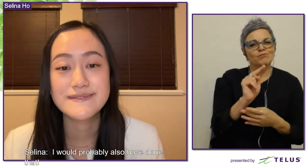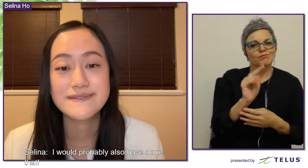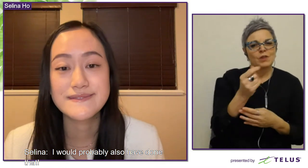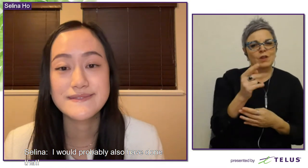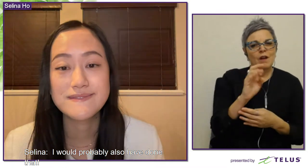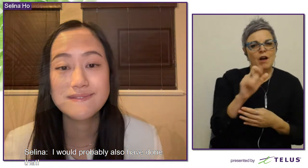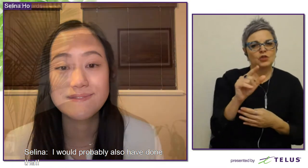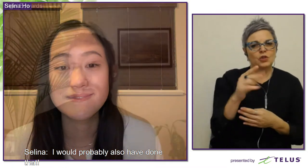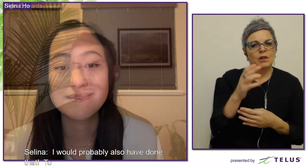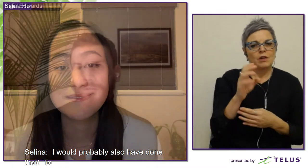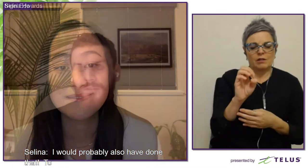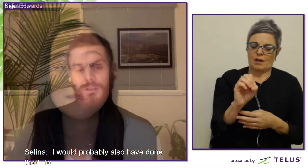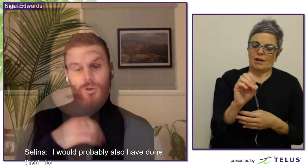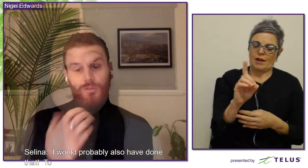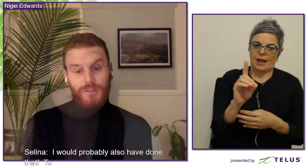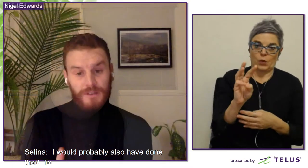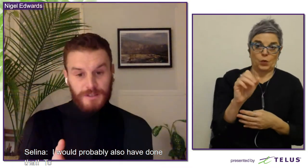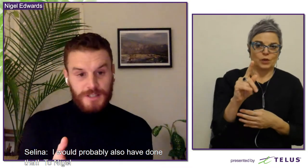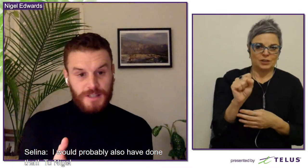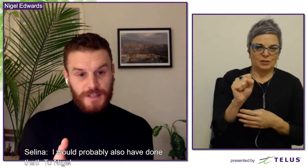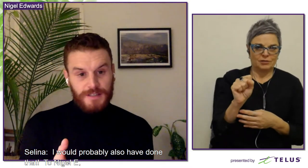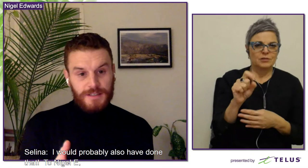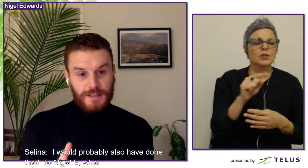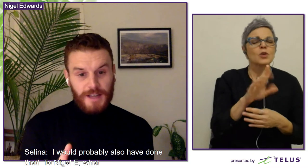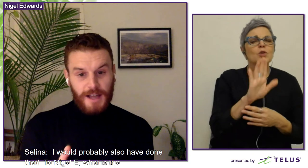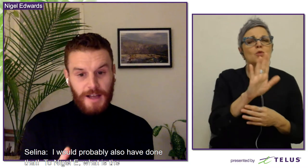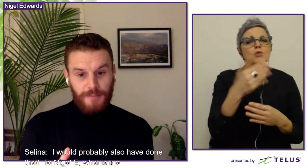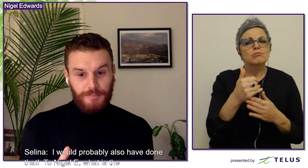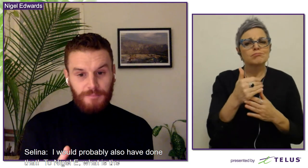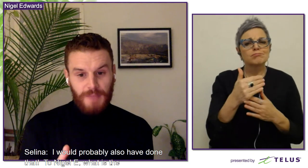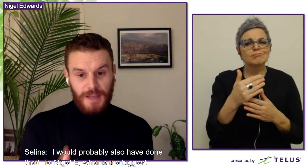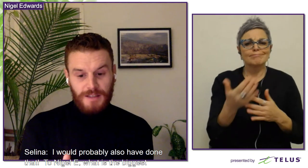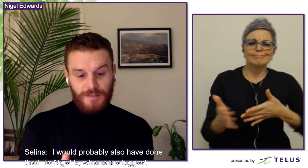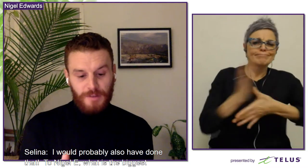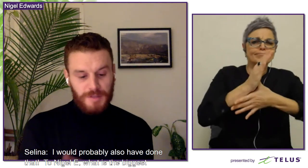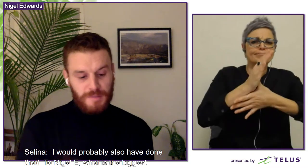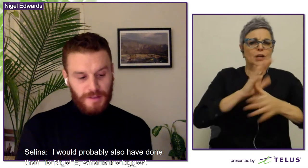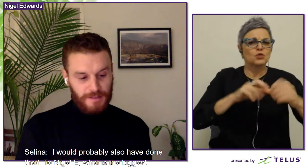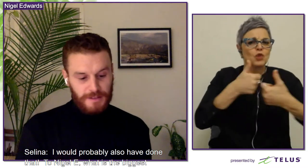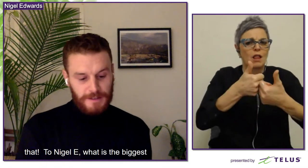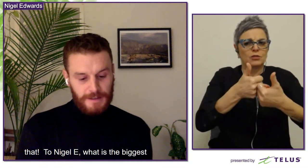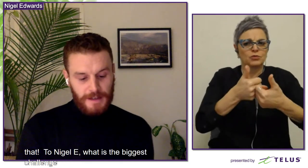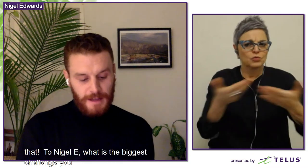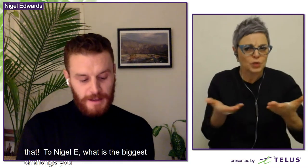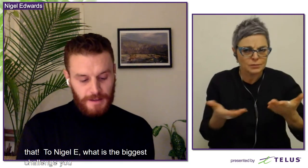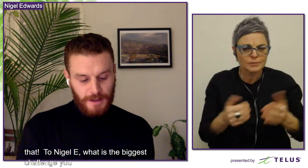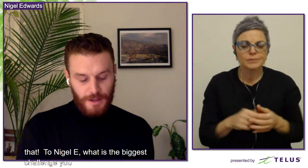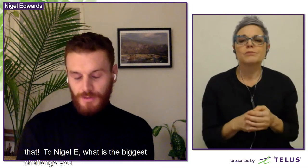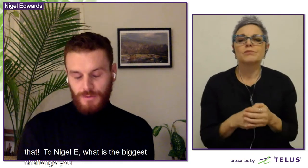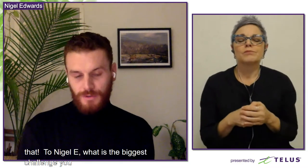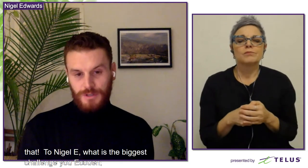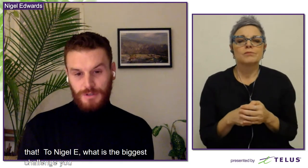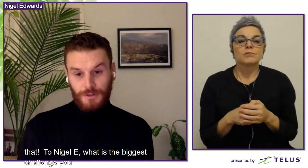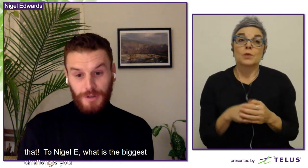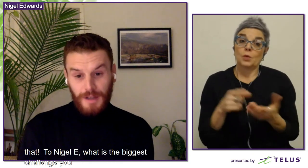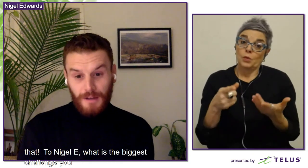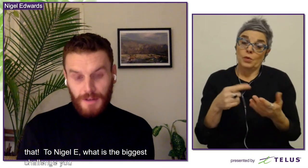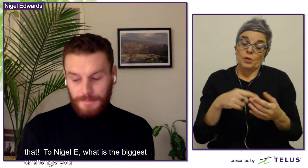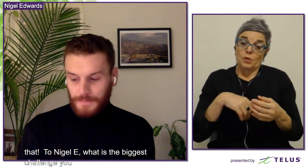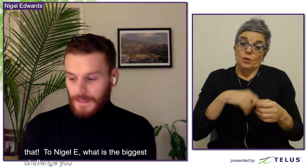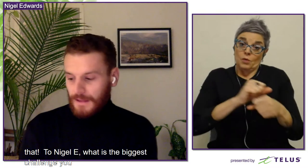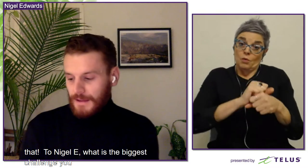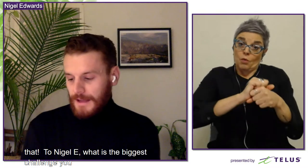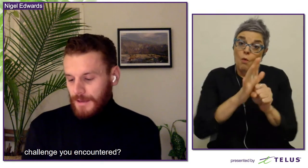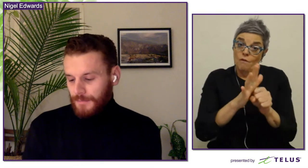I think on top of the COVID logistics, making this film has been a huge